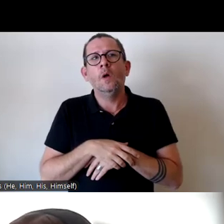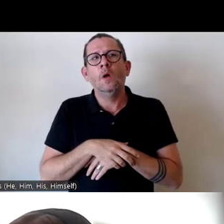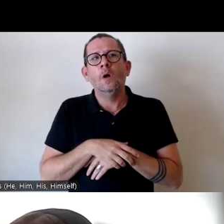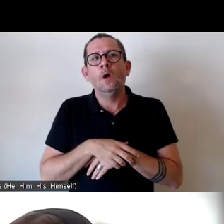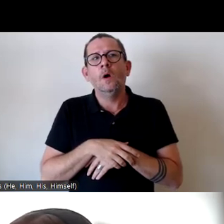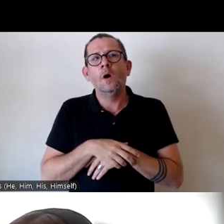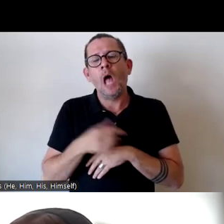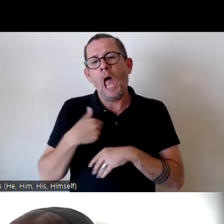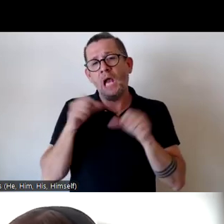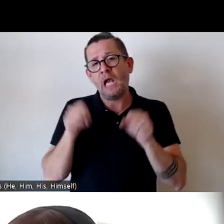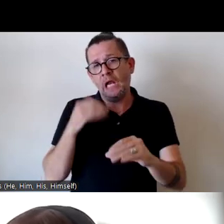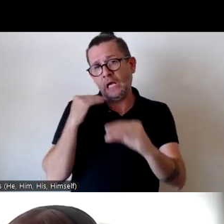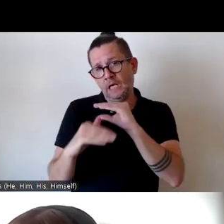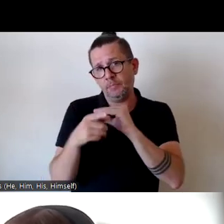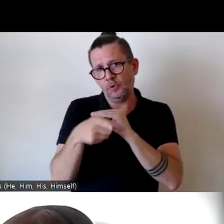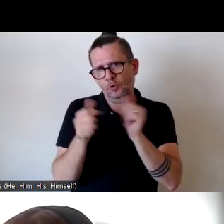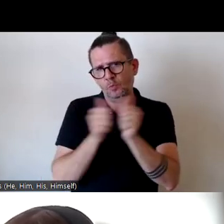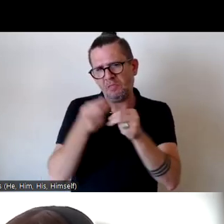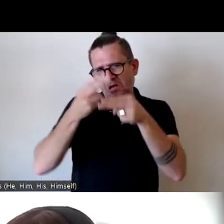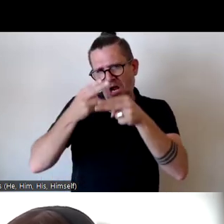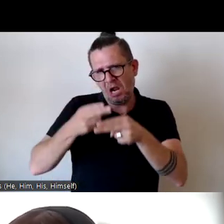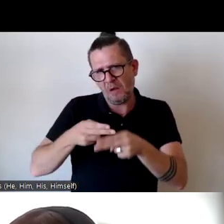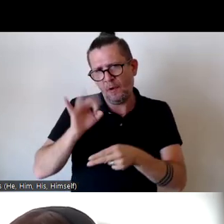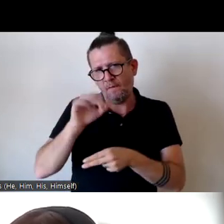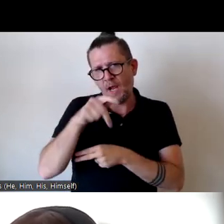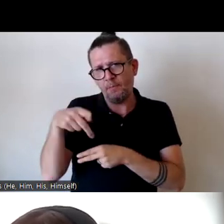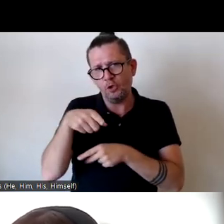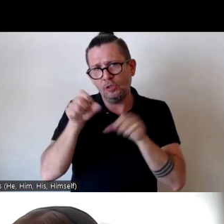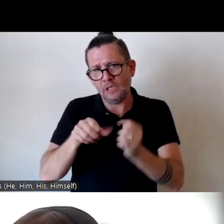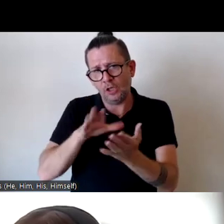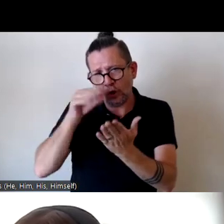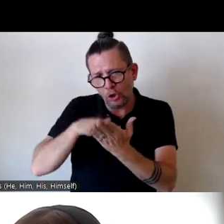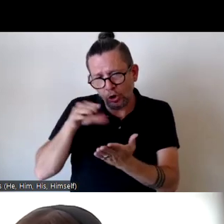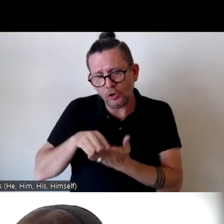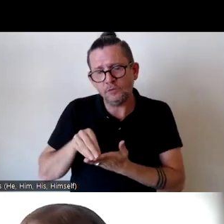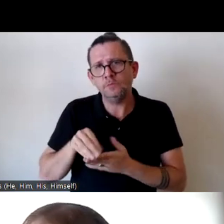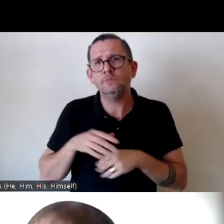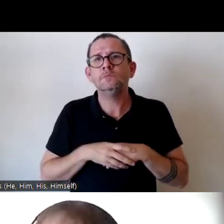mobile apps that you could download. I could send an email with a couple of